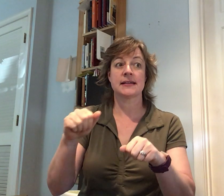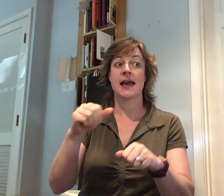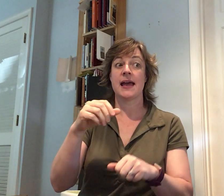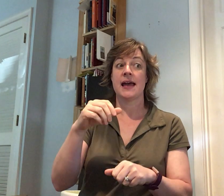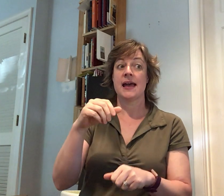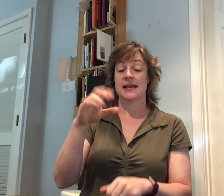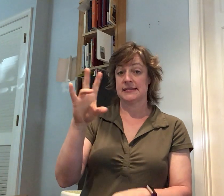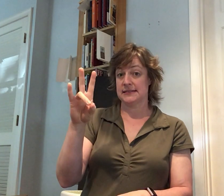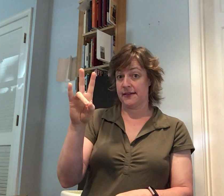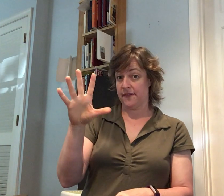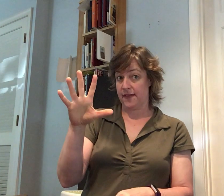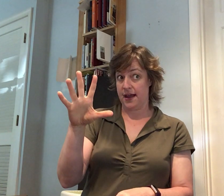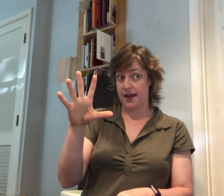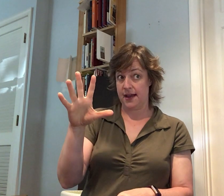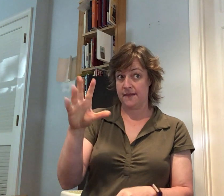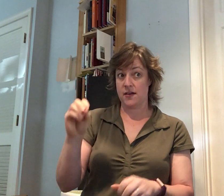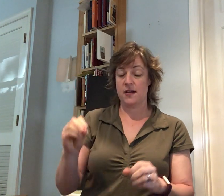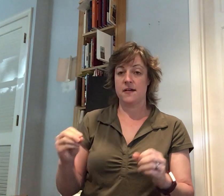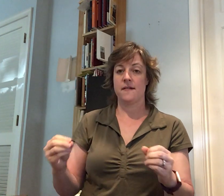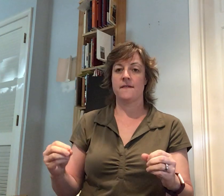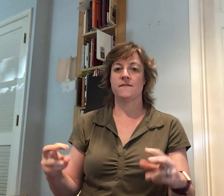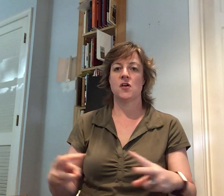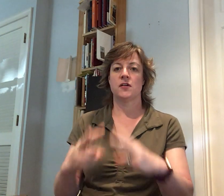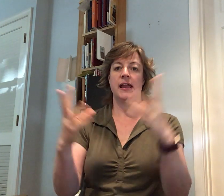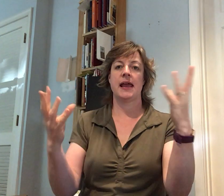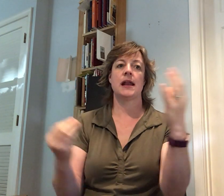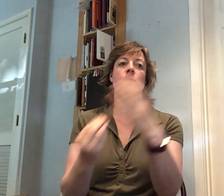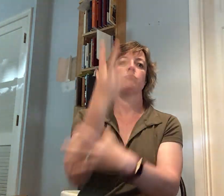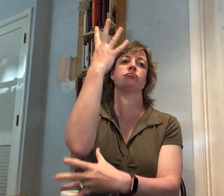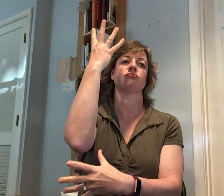activity occurs in what is called the Ring of Fire.